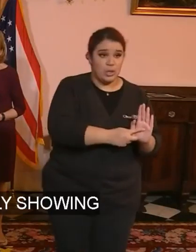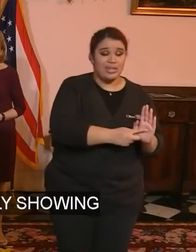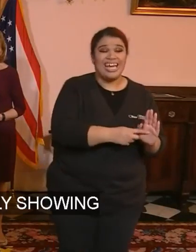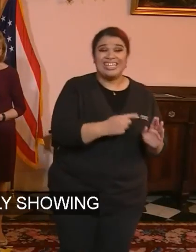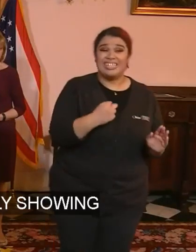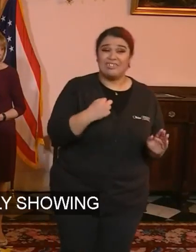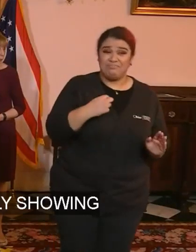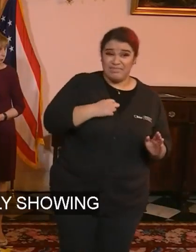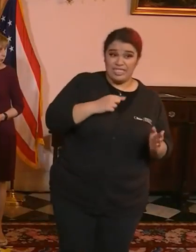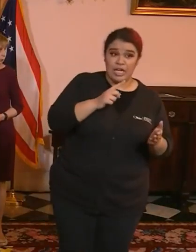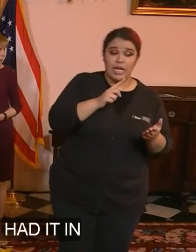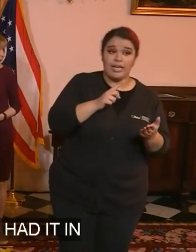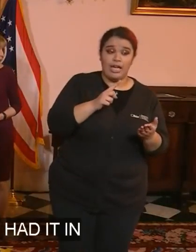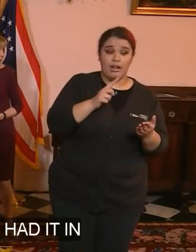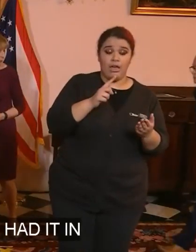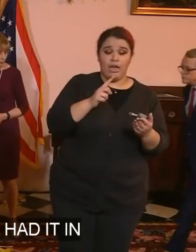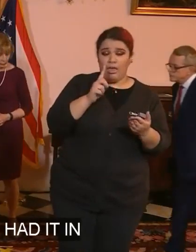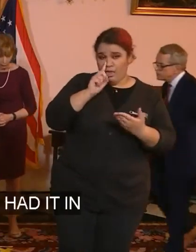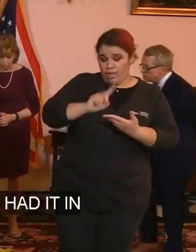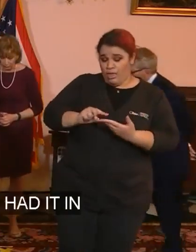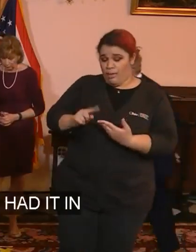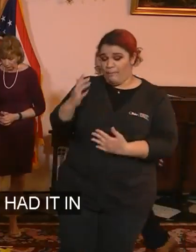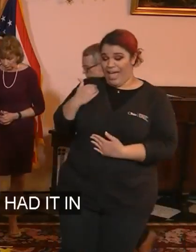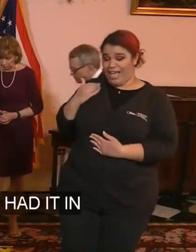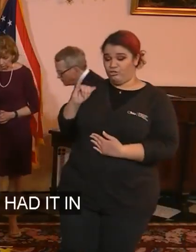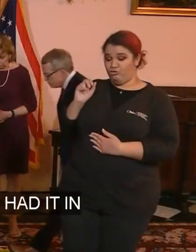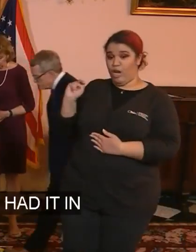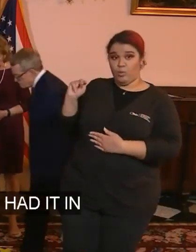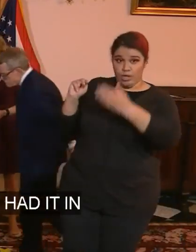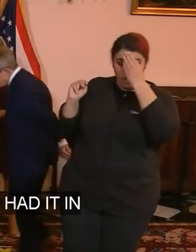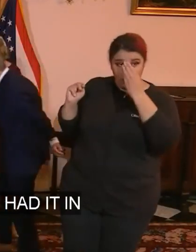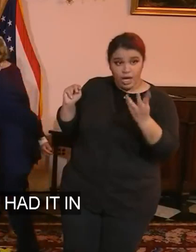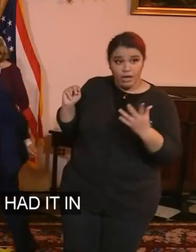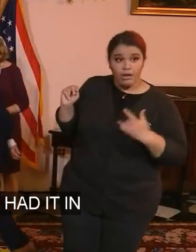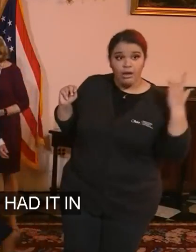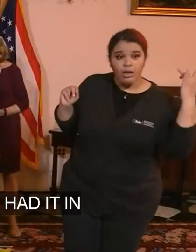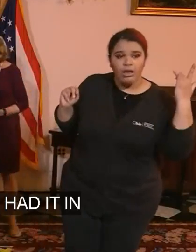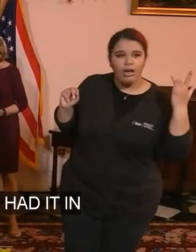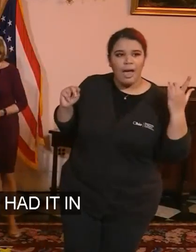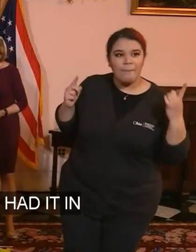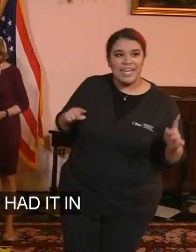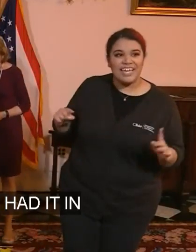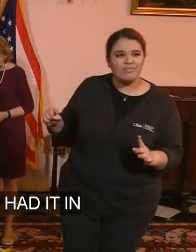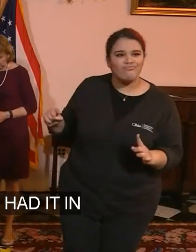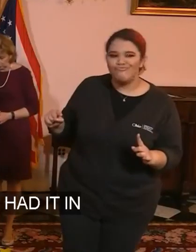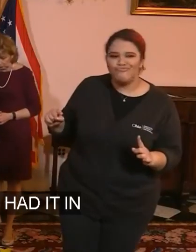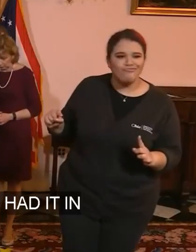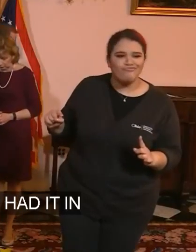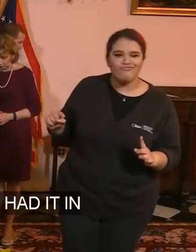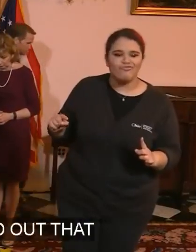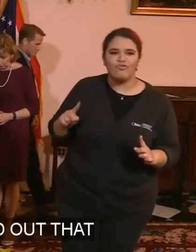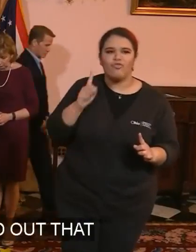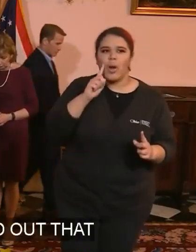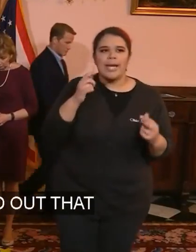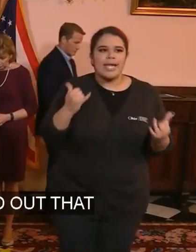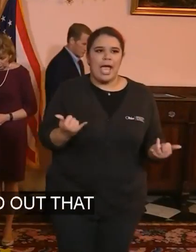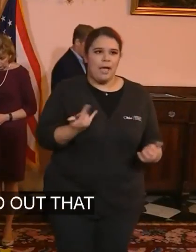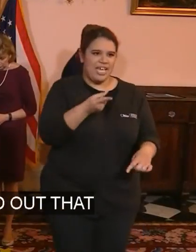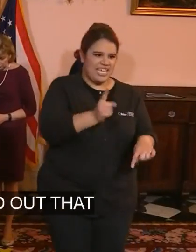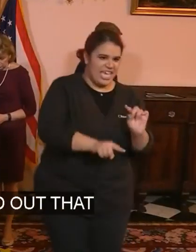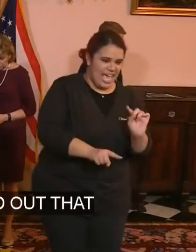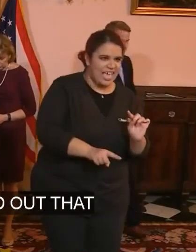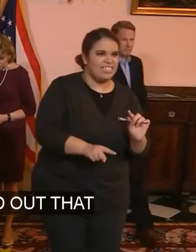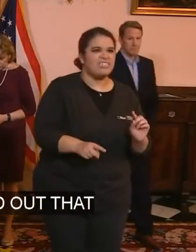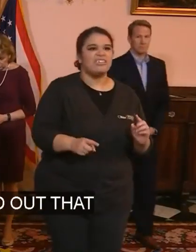are going to find out that some people who had influenza-like illness that was negative for influenza or had